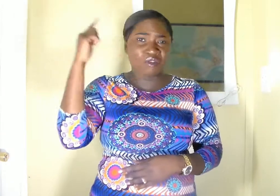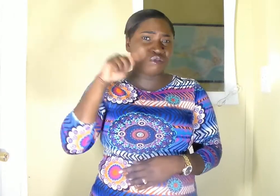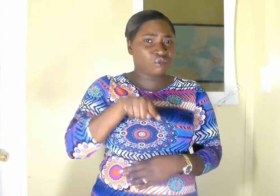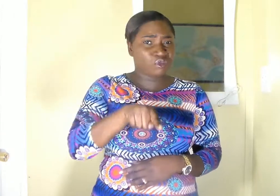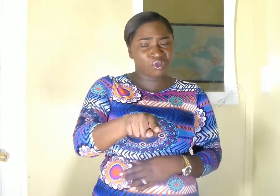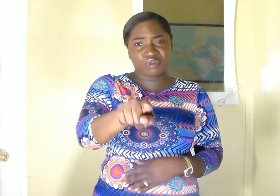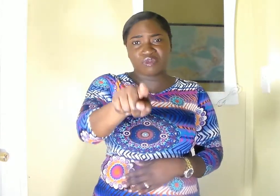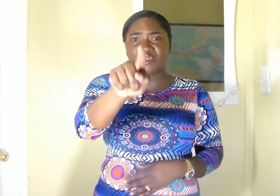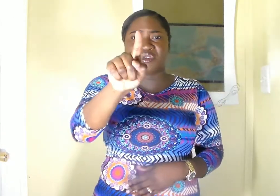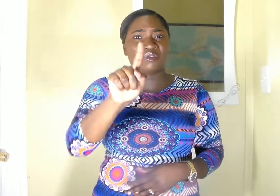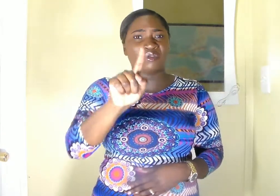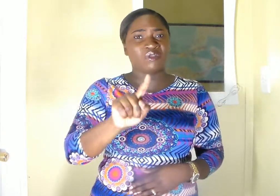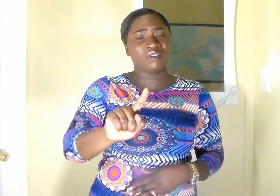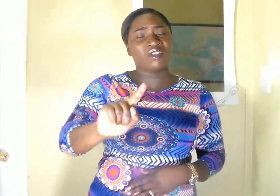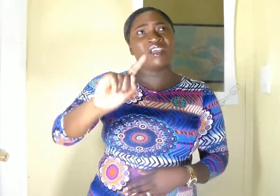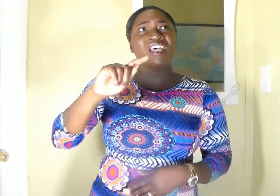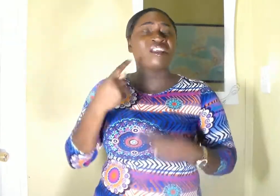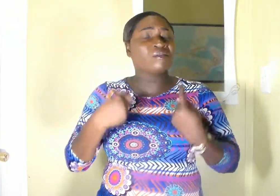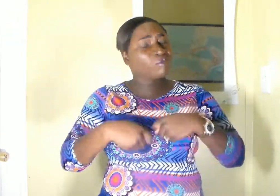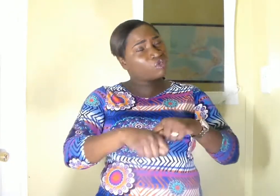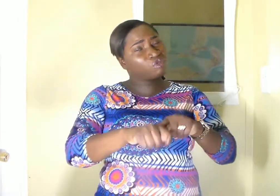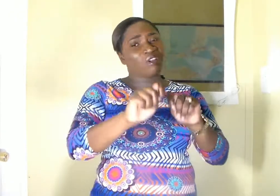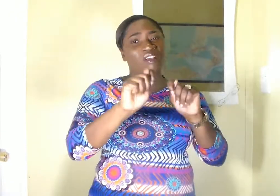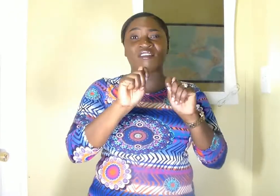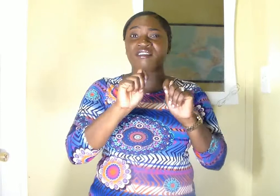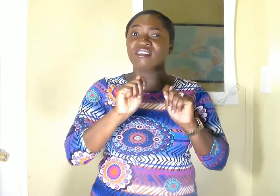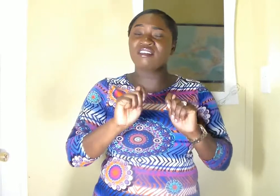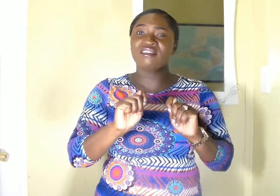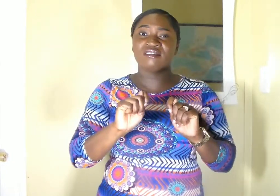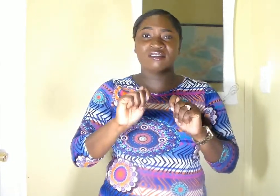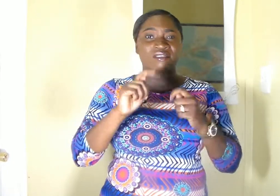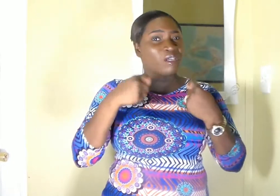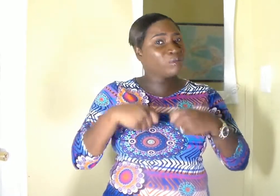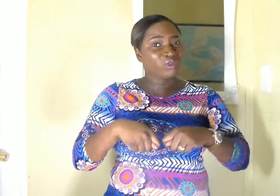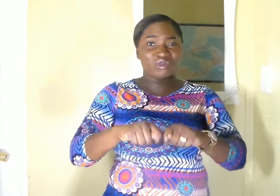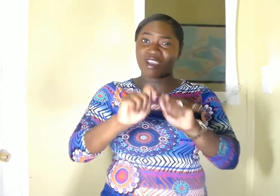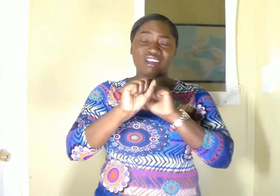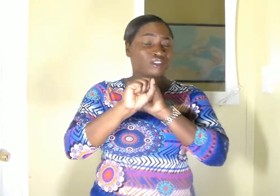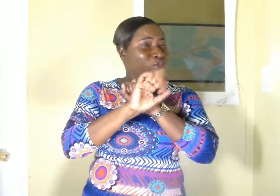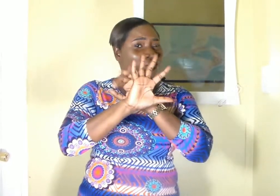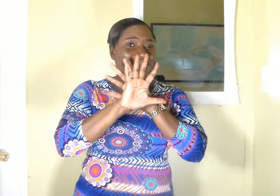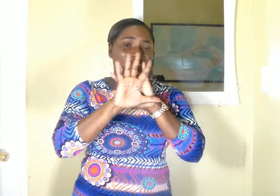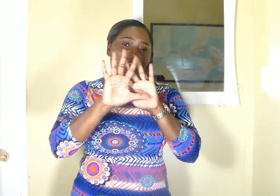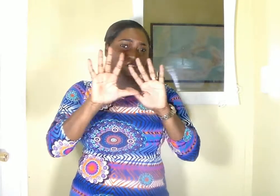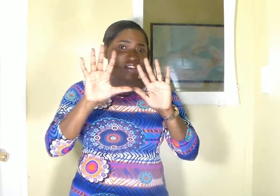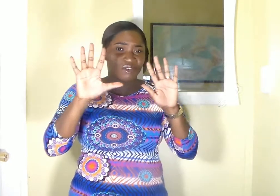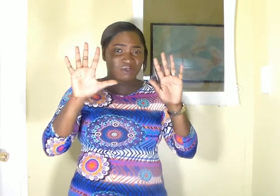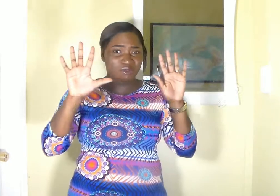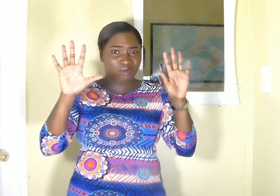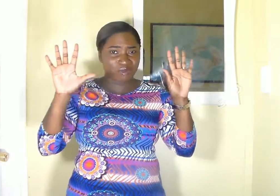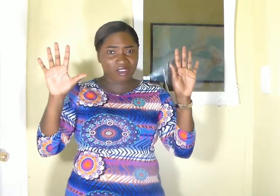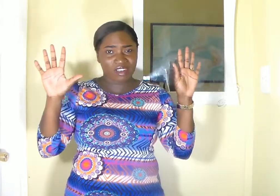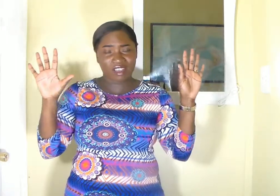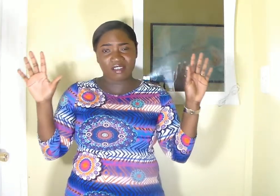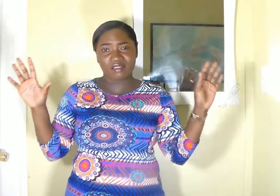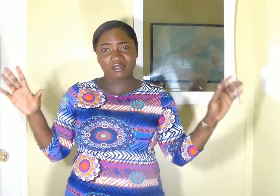of you And I'm trying, trying to figure it out